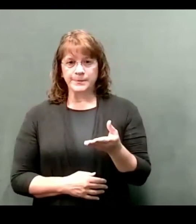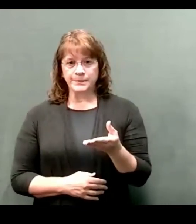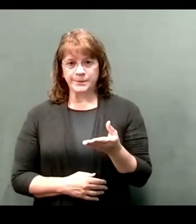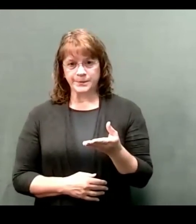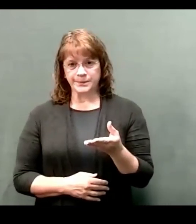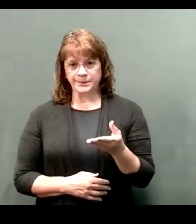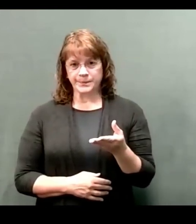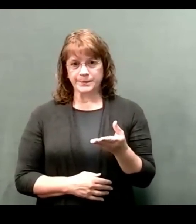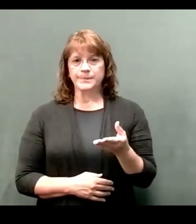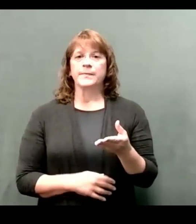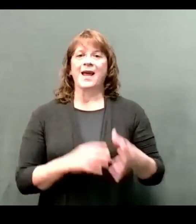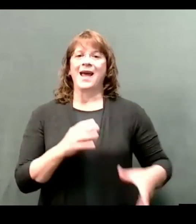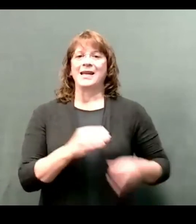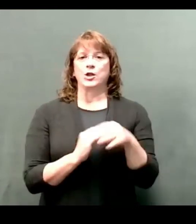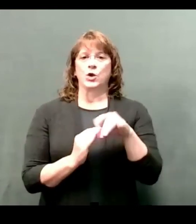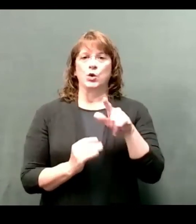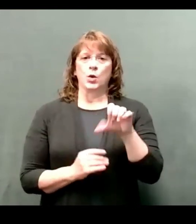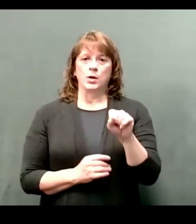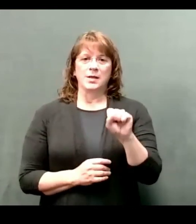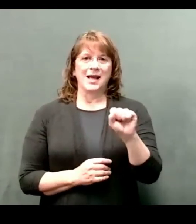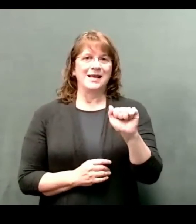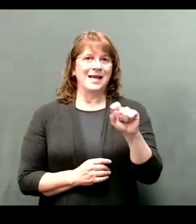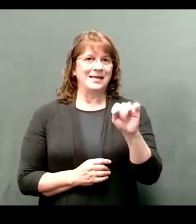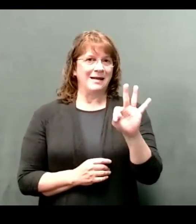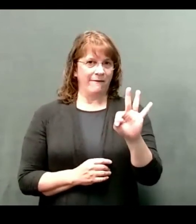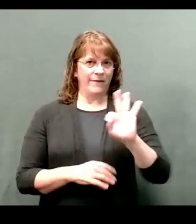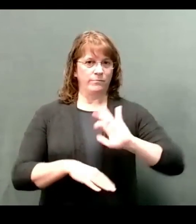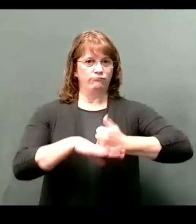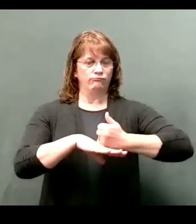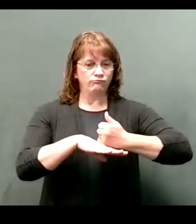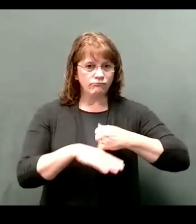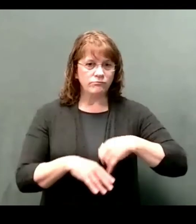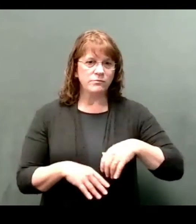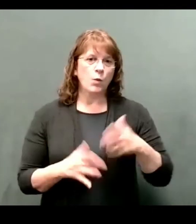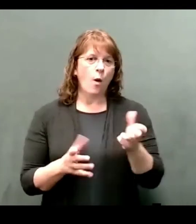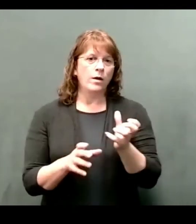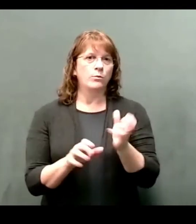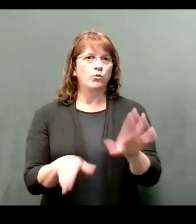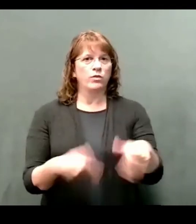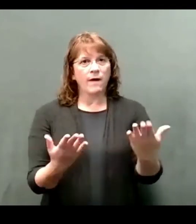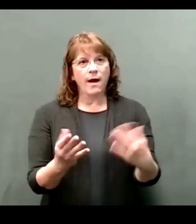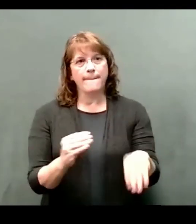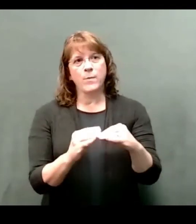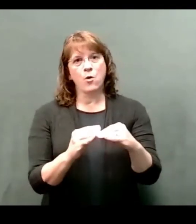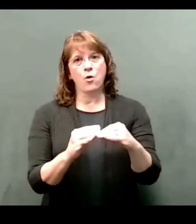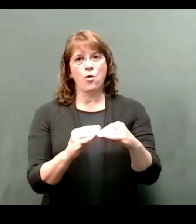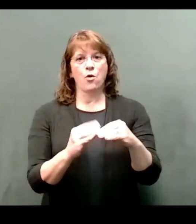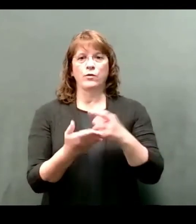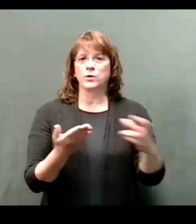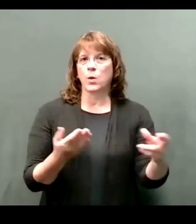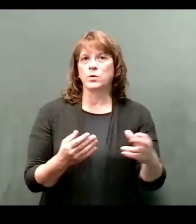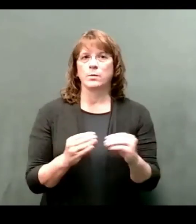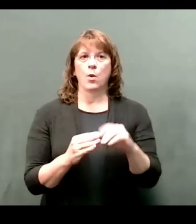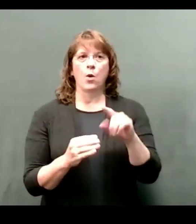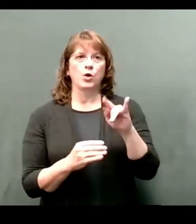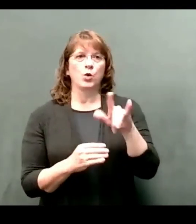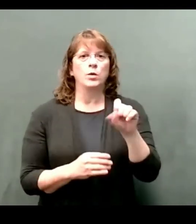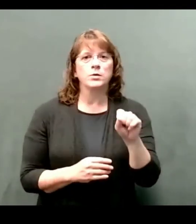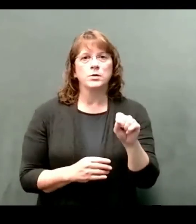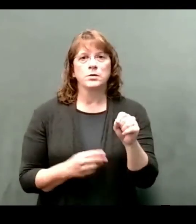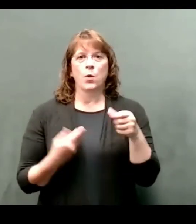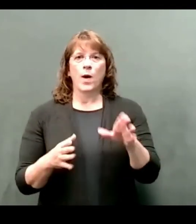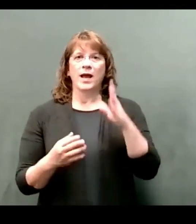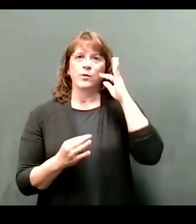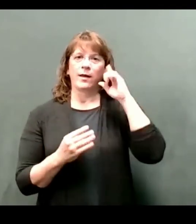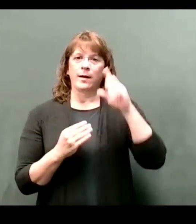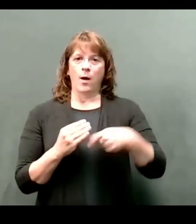section that has some additional tools that SATF has created. We just wanted to be able to provide folks with more resources, more tools, more ways to think